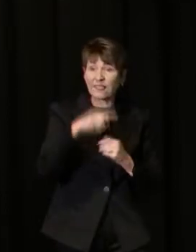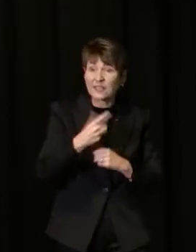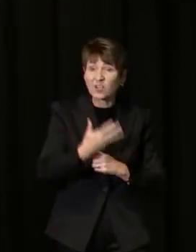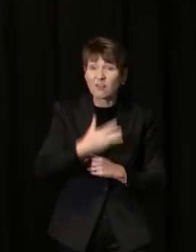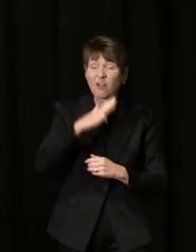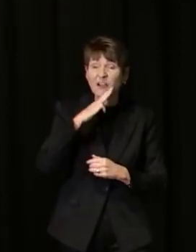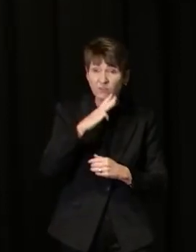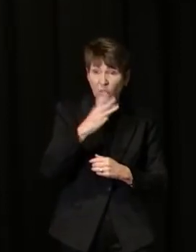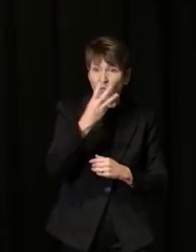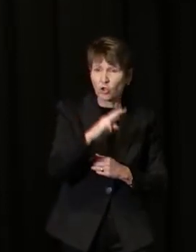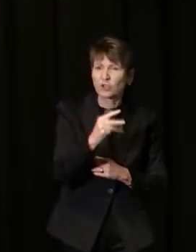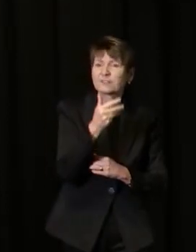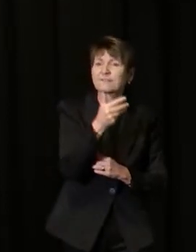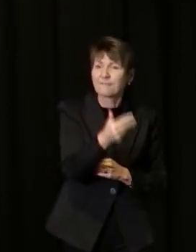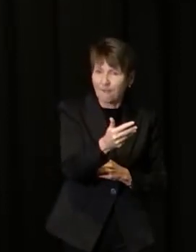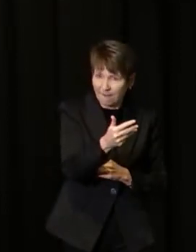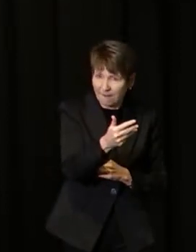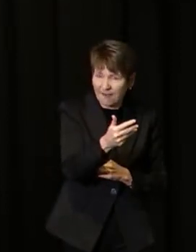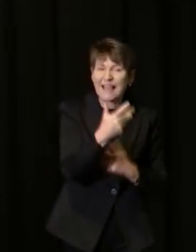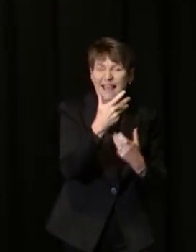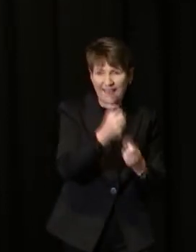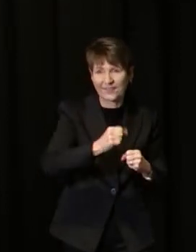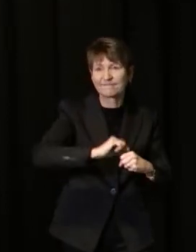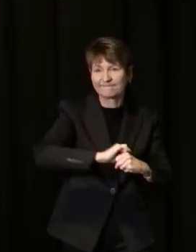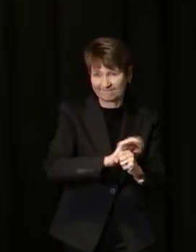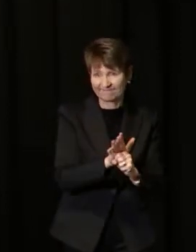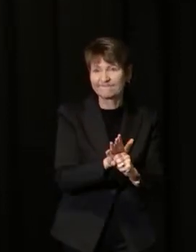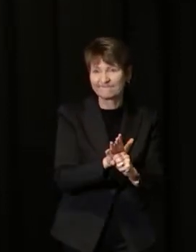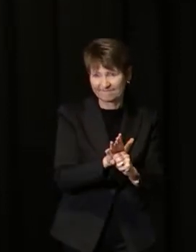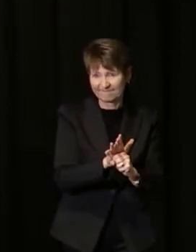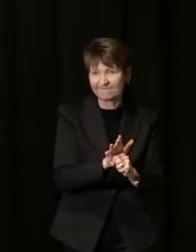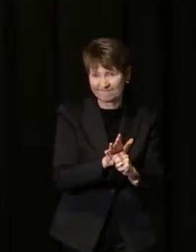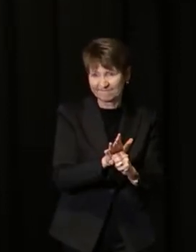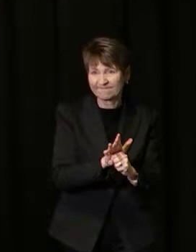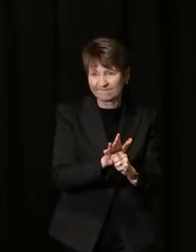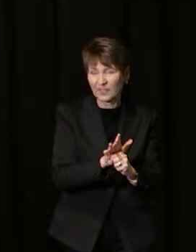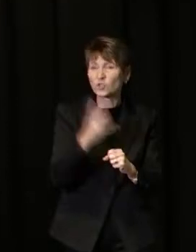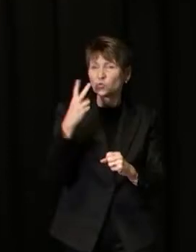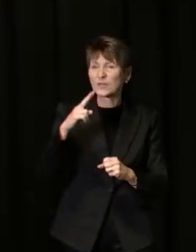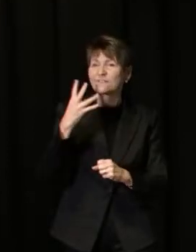1,935 new cases, all locally acquired. That takes us to a total of